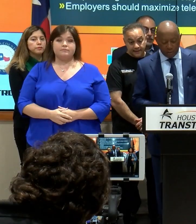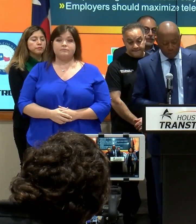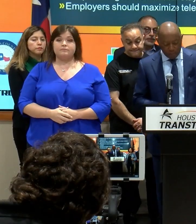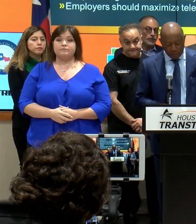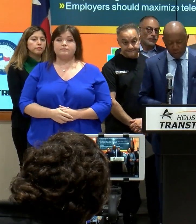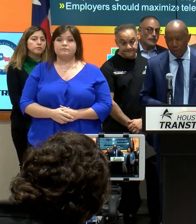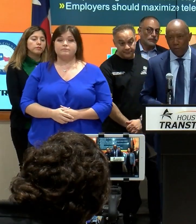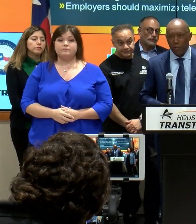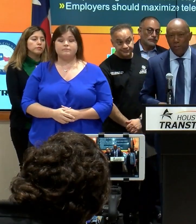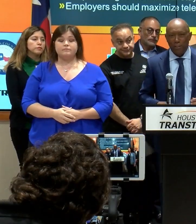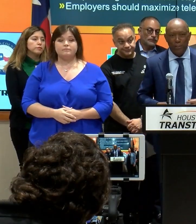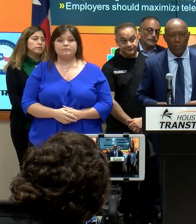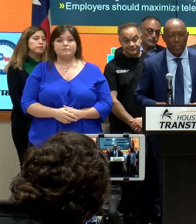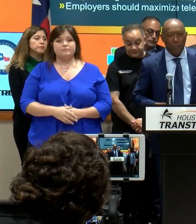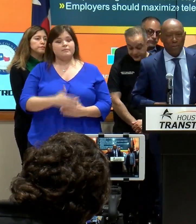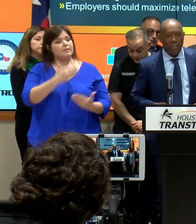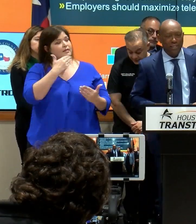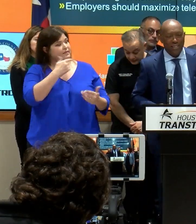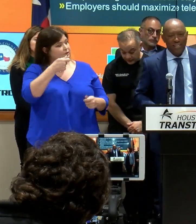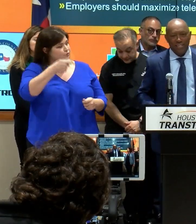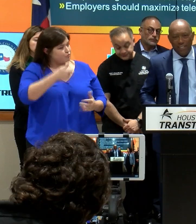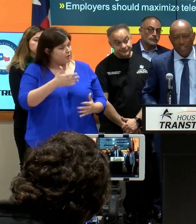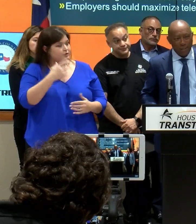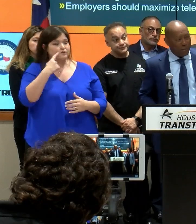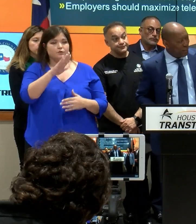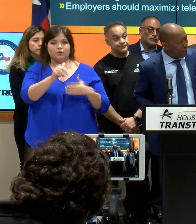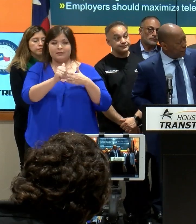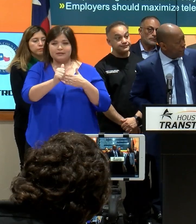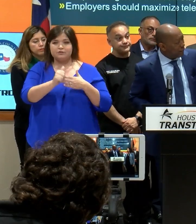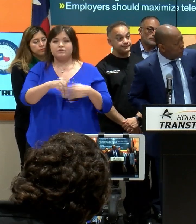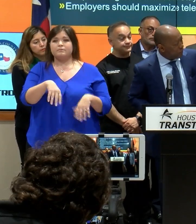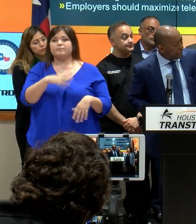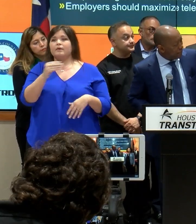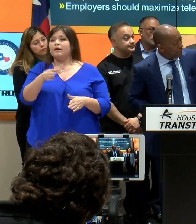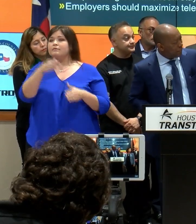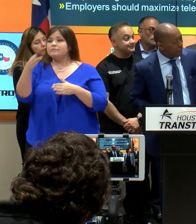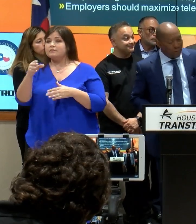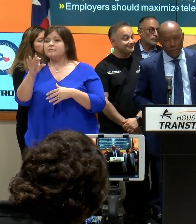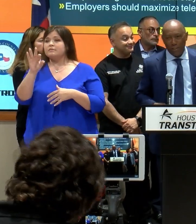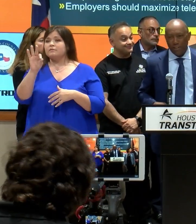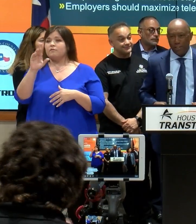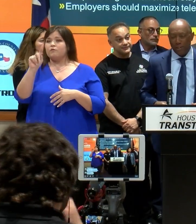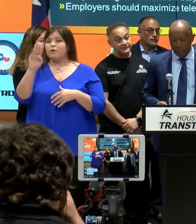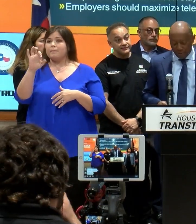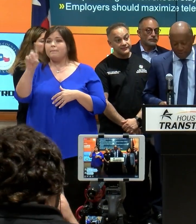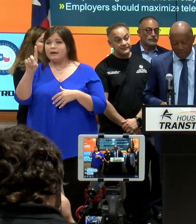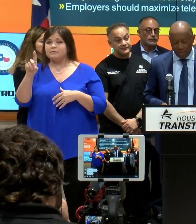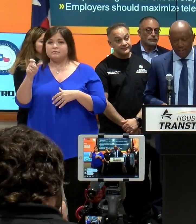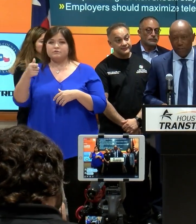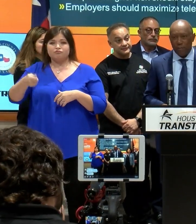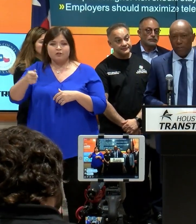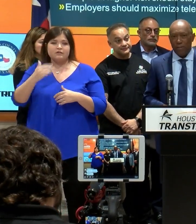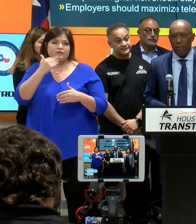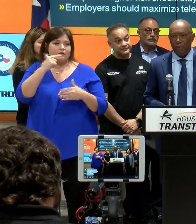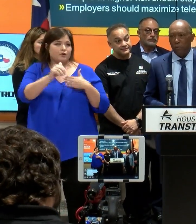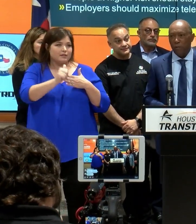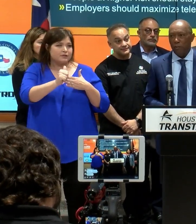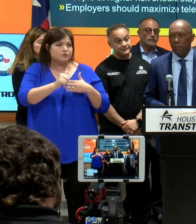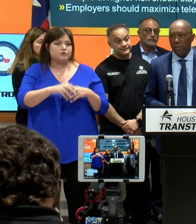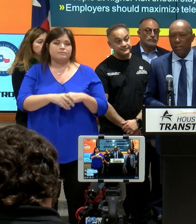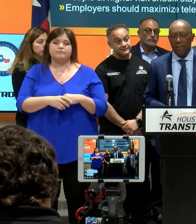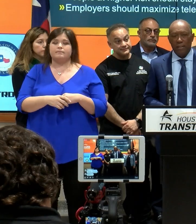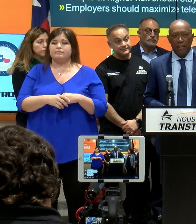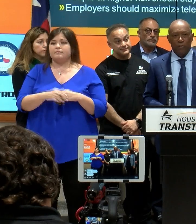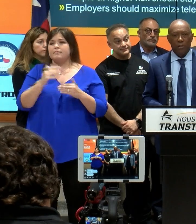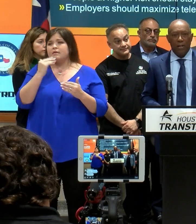Judge, let me thank you for your leadership, and Judge K.P. George out of Fort Bend, thank you for your leadership, and for everyone